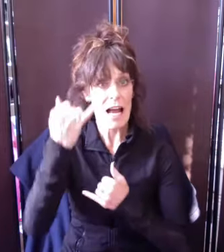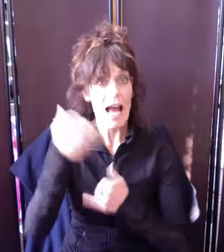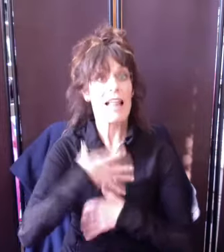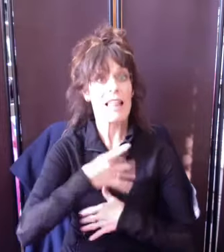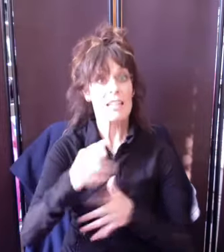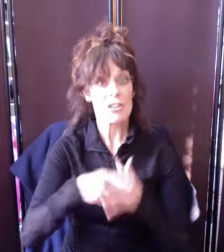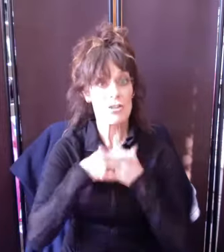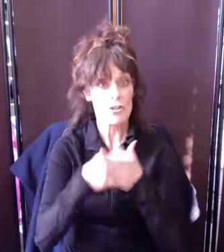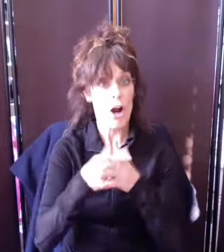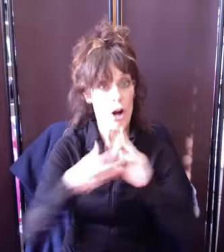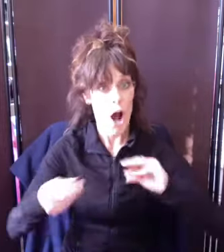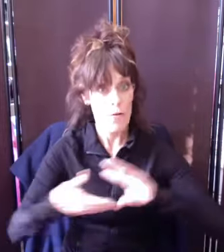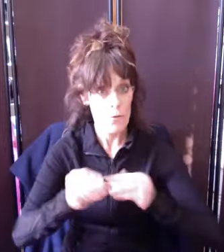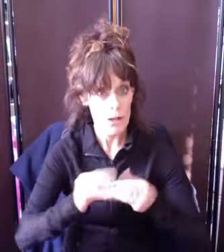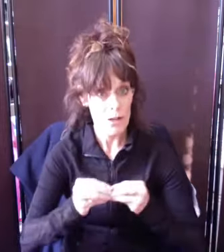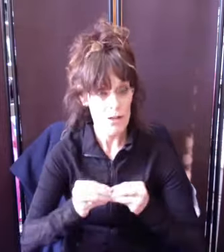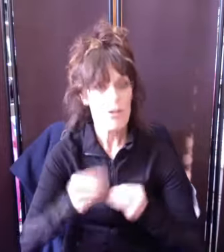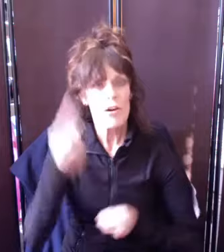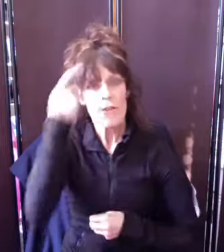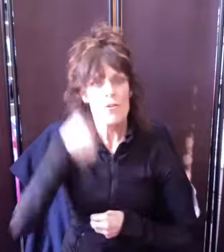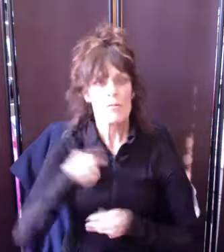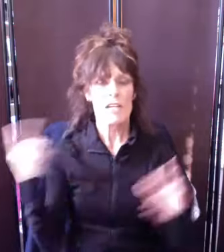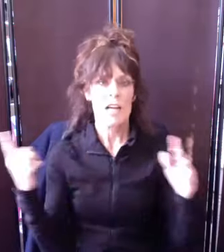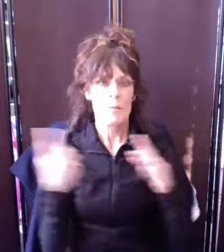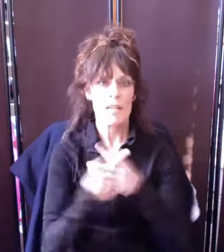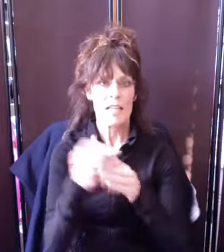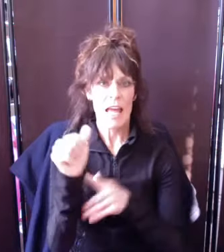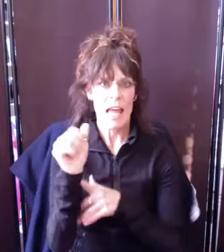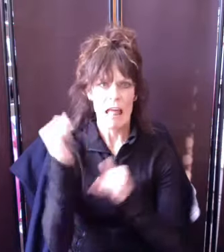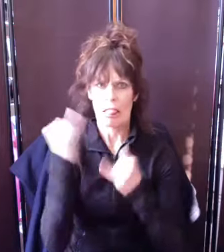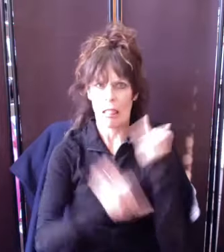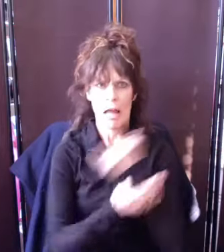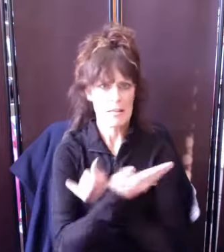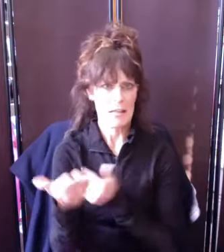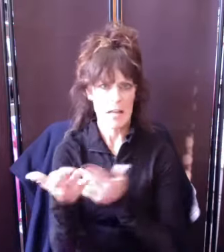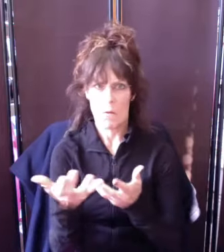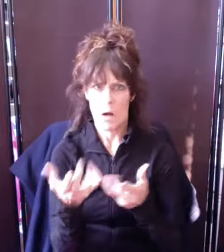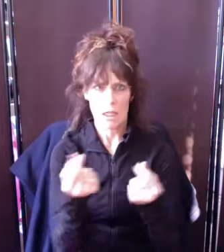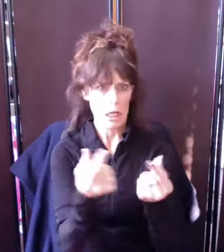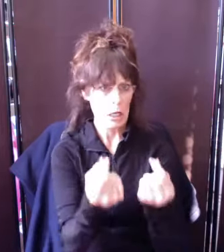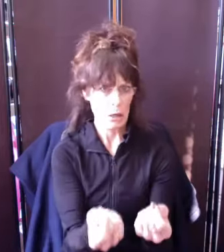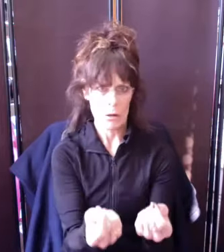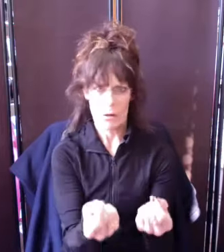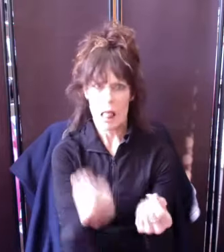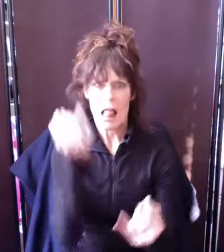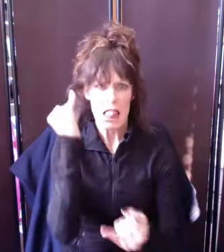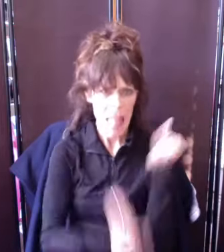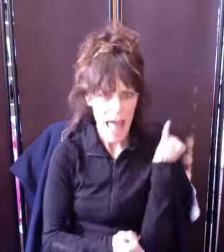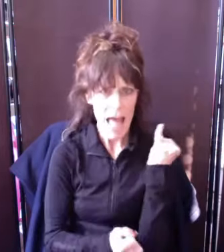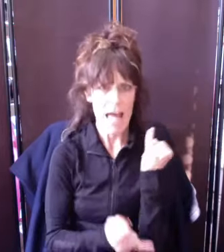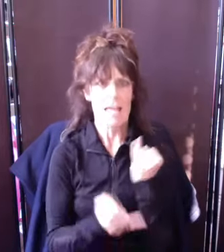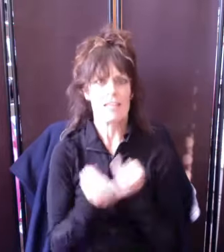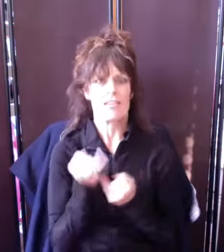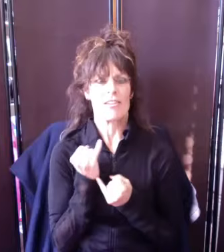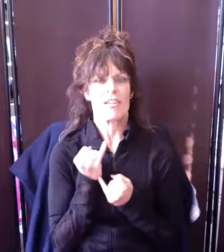for me, coming to AA was the last thing I ever wanted to do. It was the absolute last card on the bottom of the